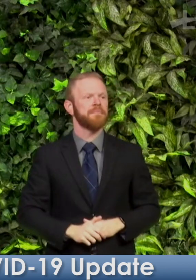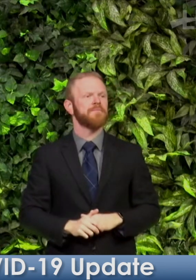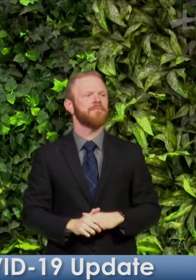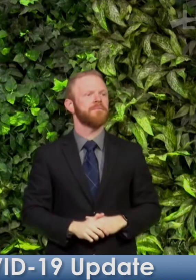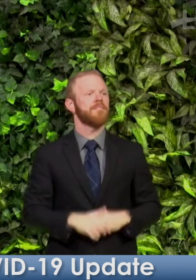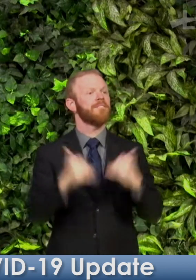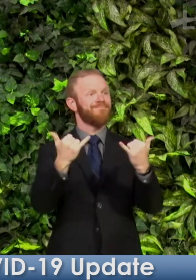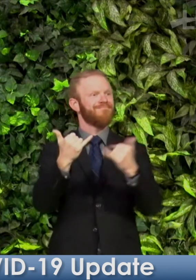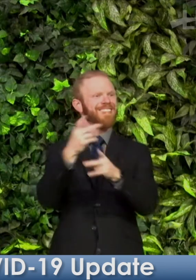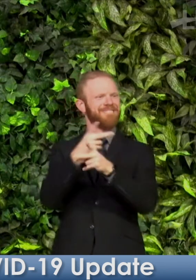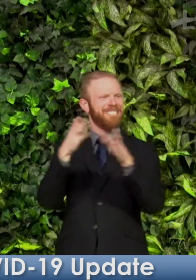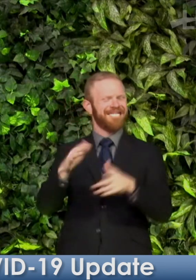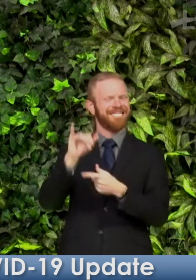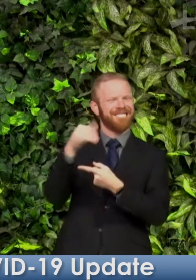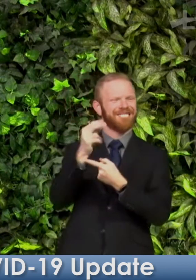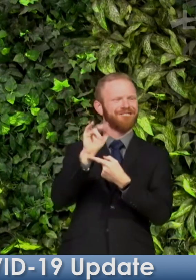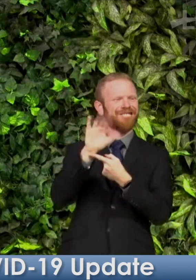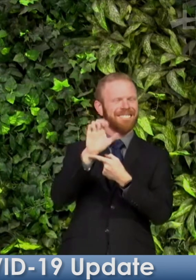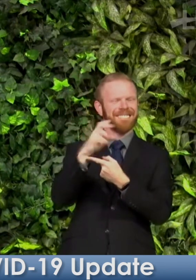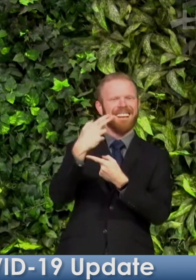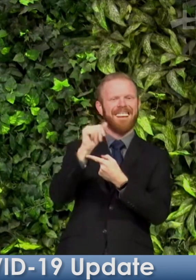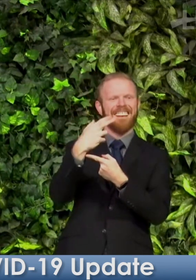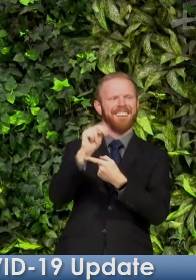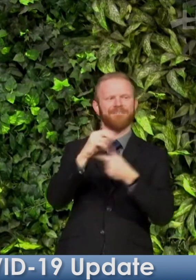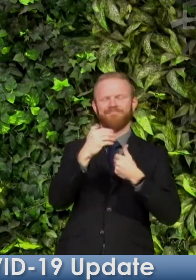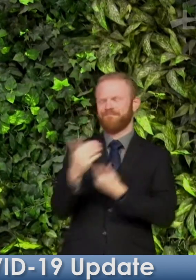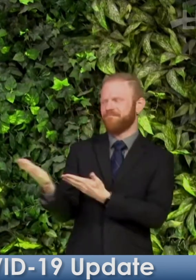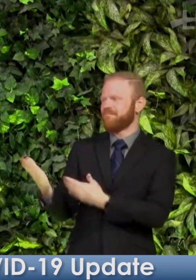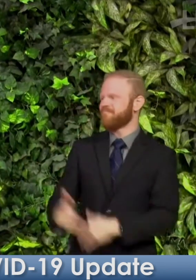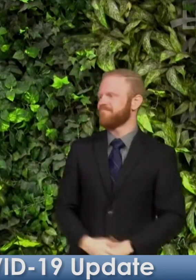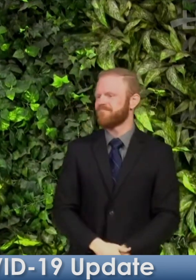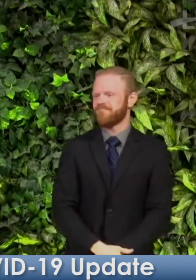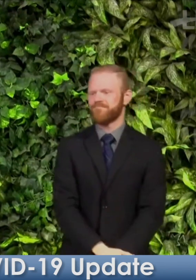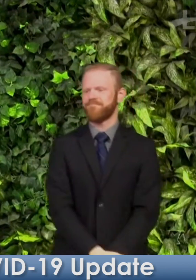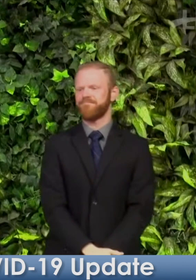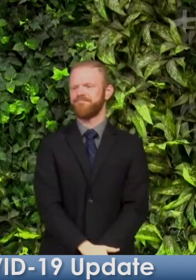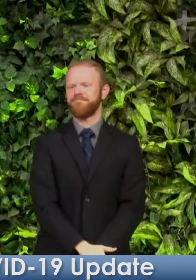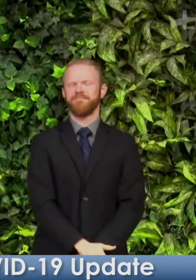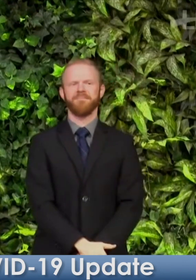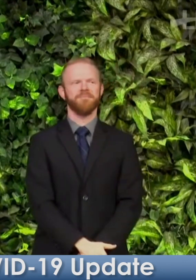Supervisor Janice Hahn. Thank you.